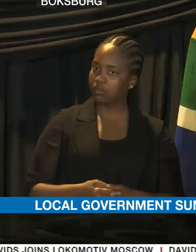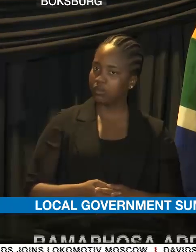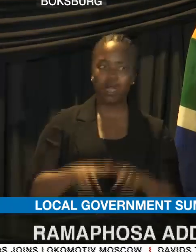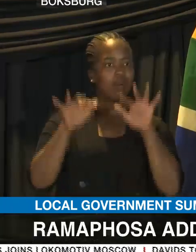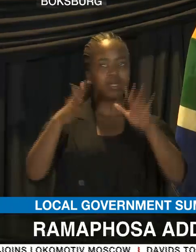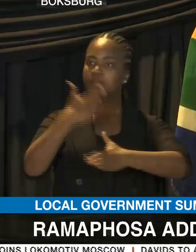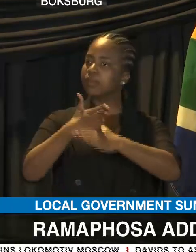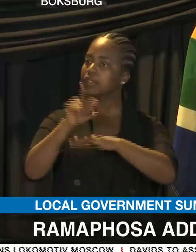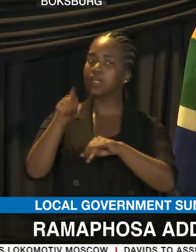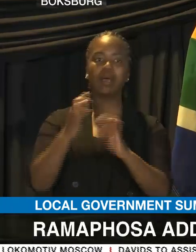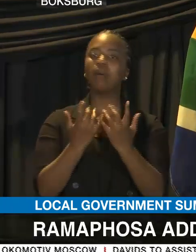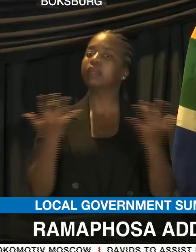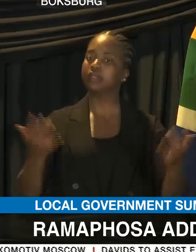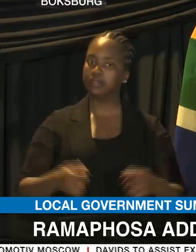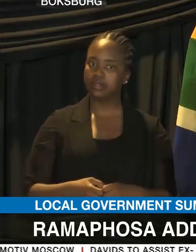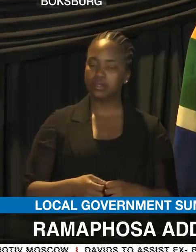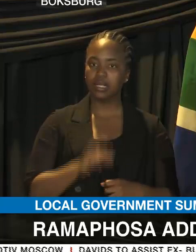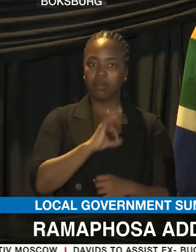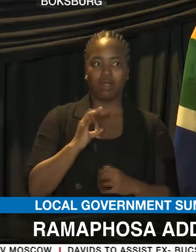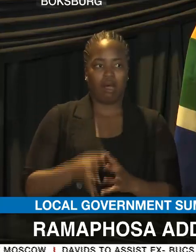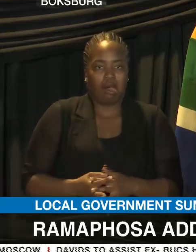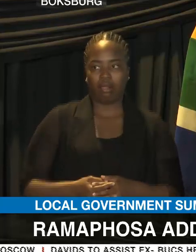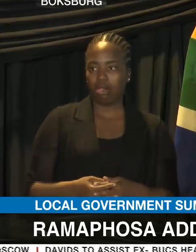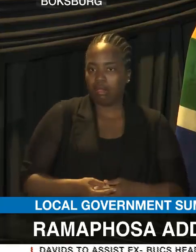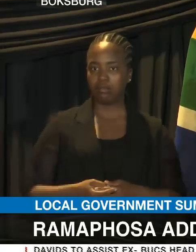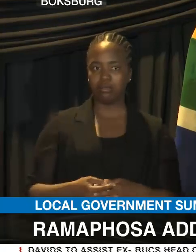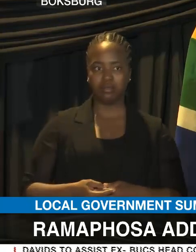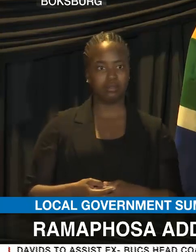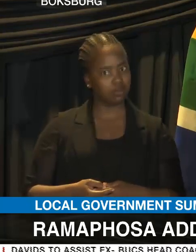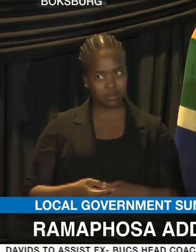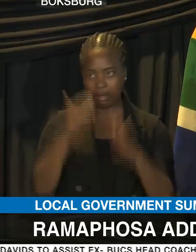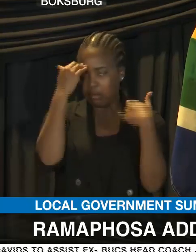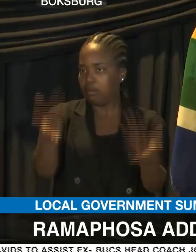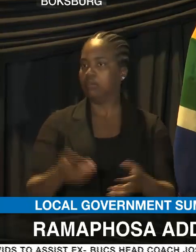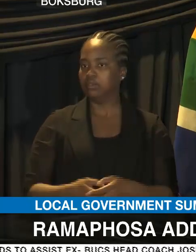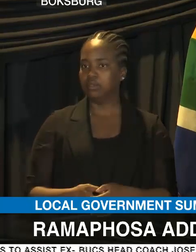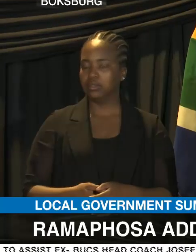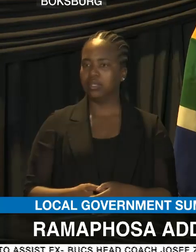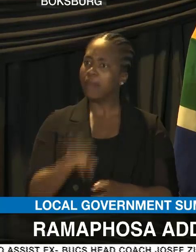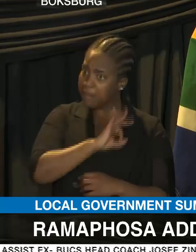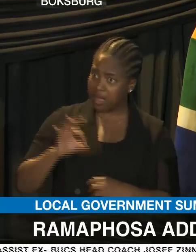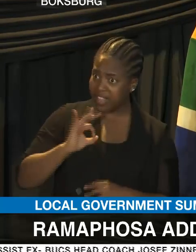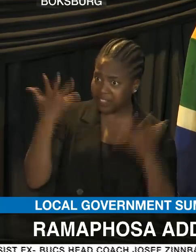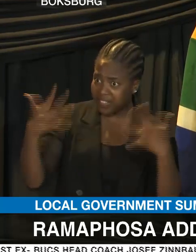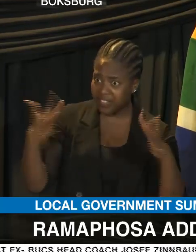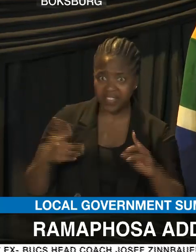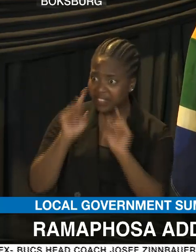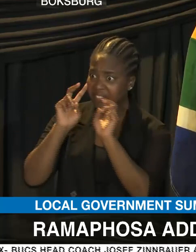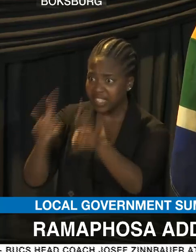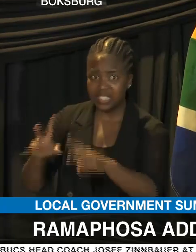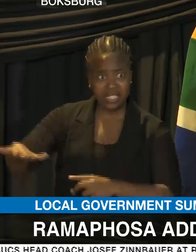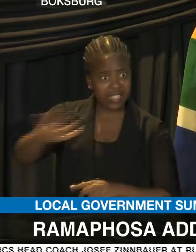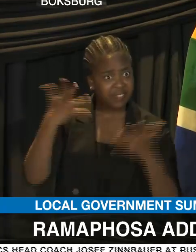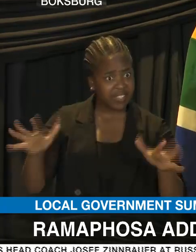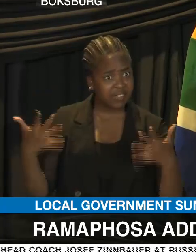are employed in this facility? The mayor did not know. And I asked, Mayor, have you ever been to this